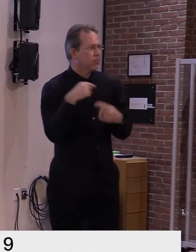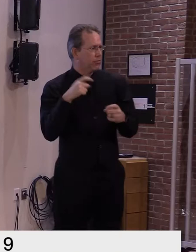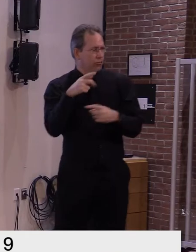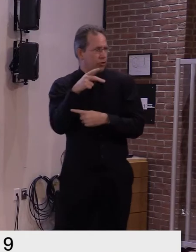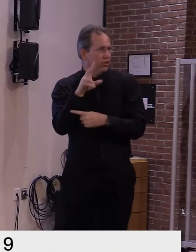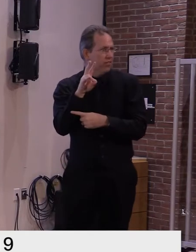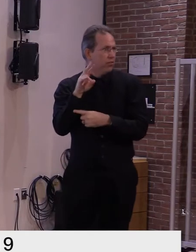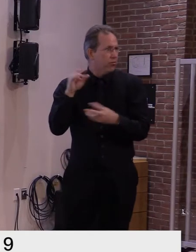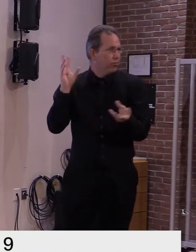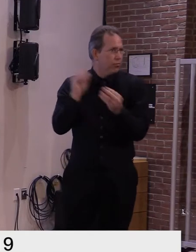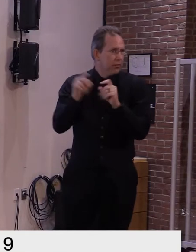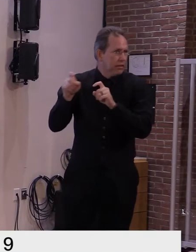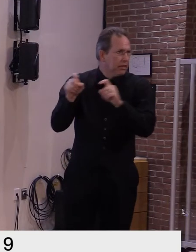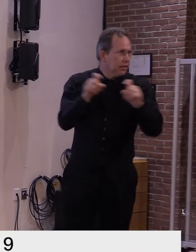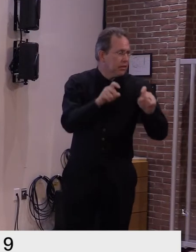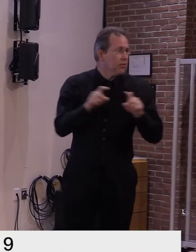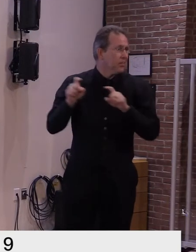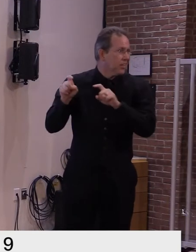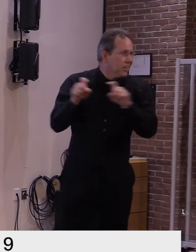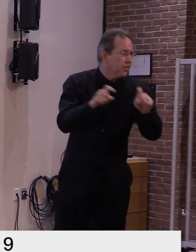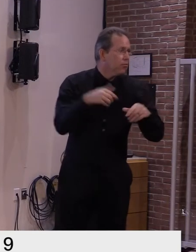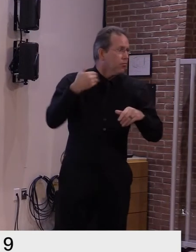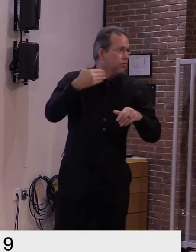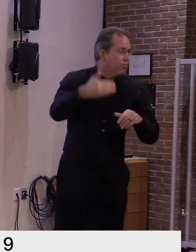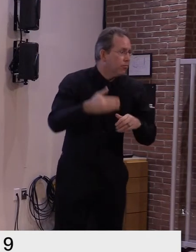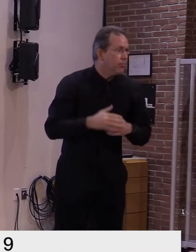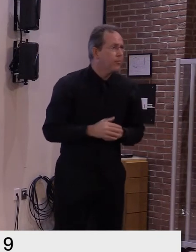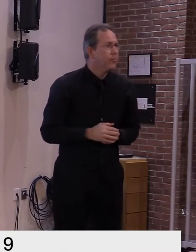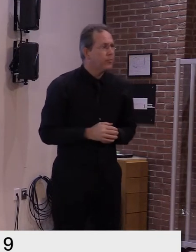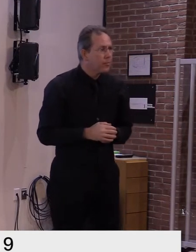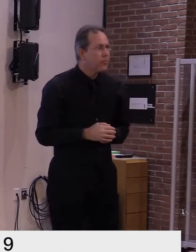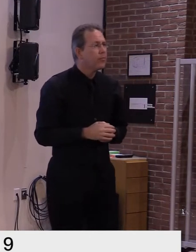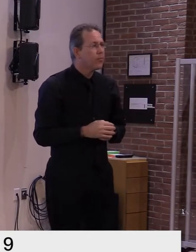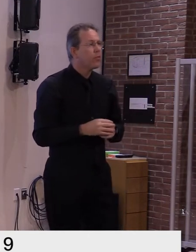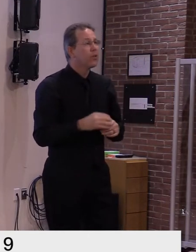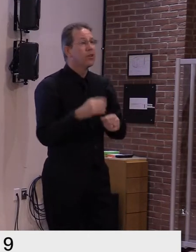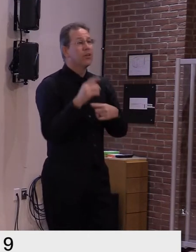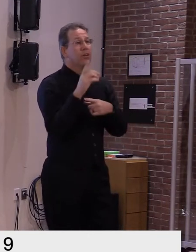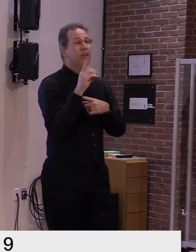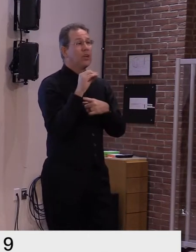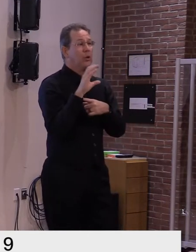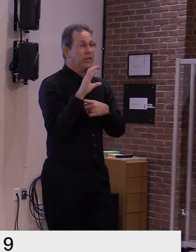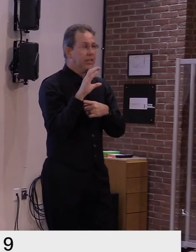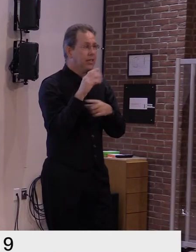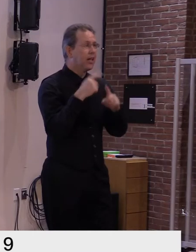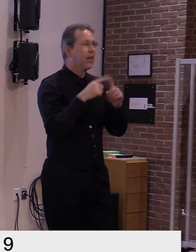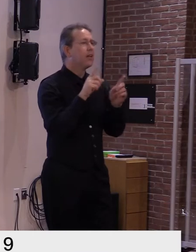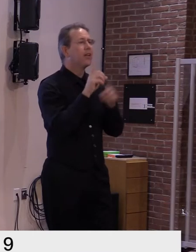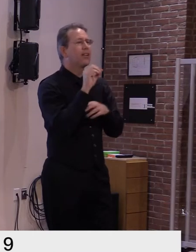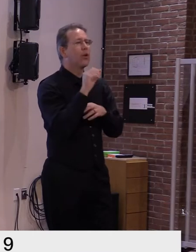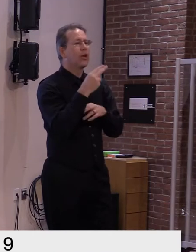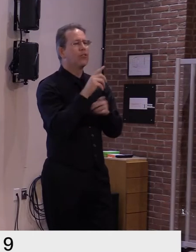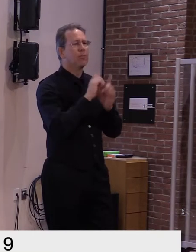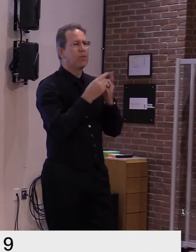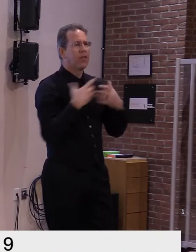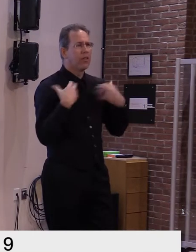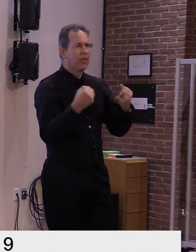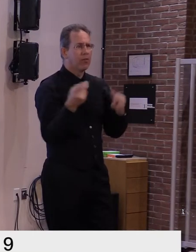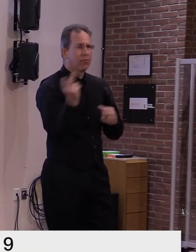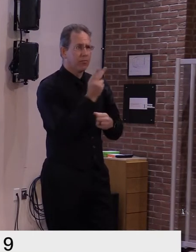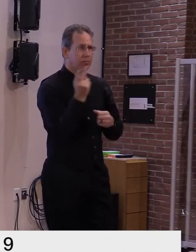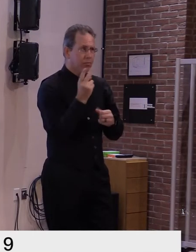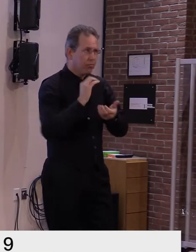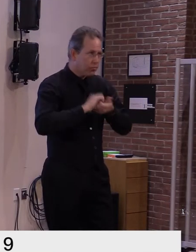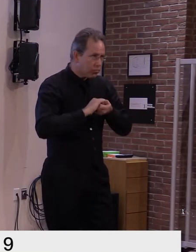Vermont DOC and the Vermont Department of Health have immediately taken the following actions, and these